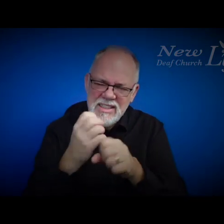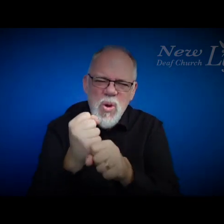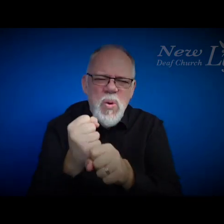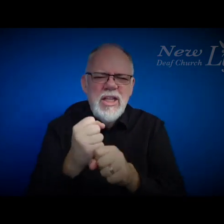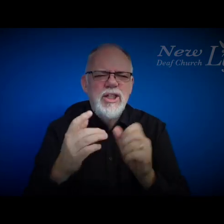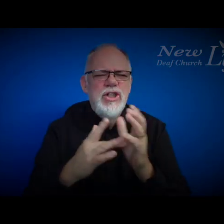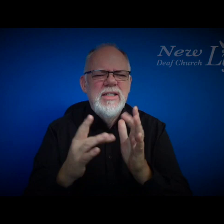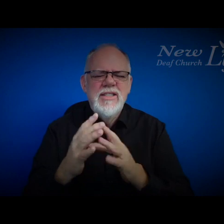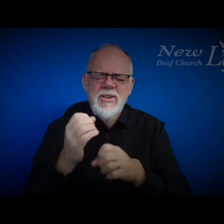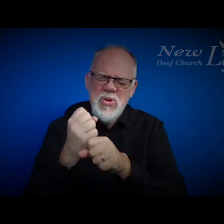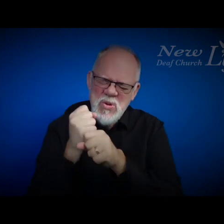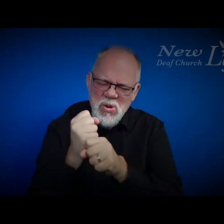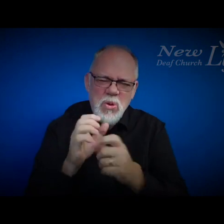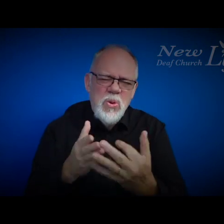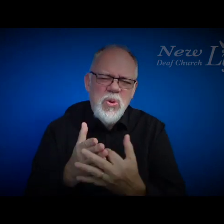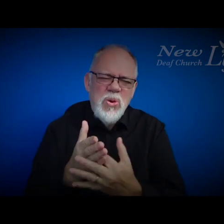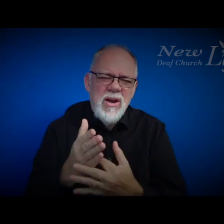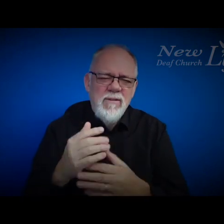But he would just hold on to Jesus.